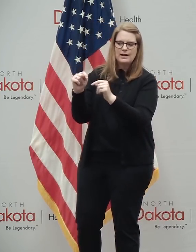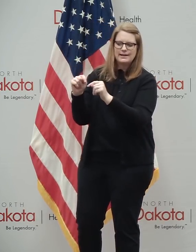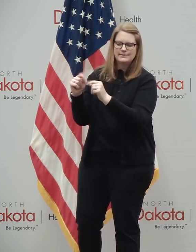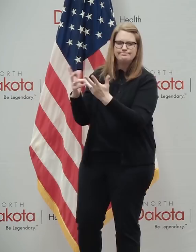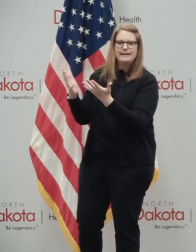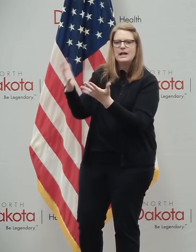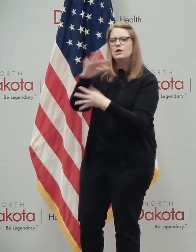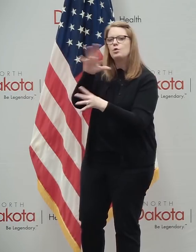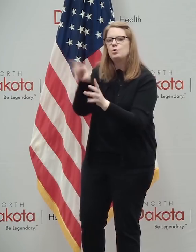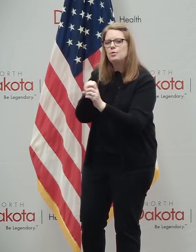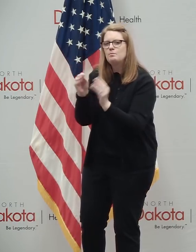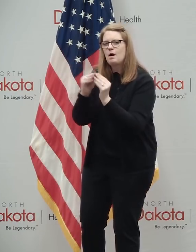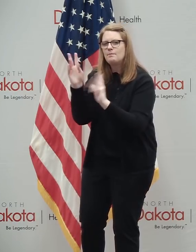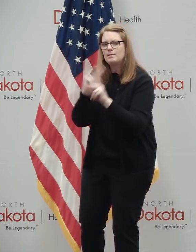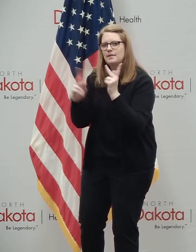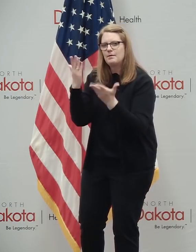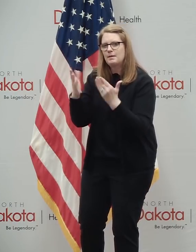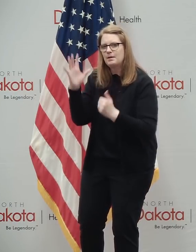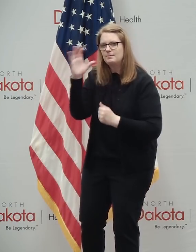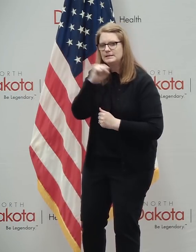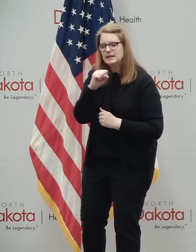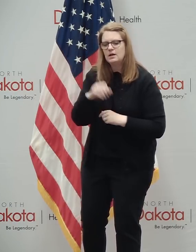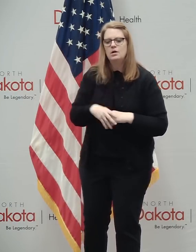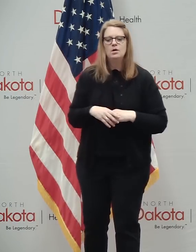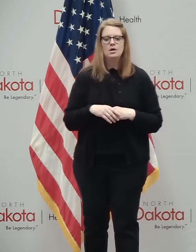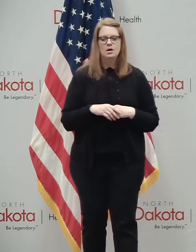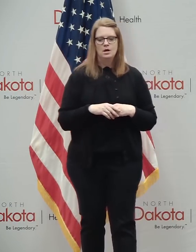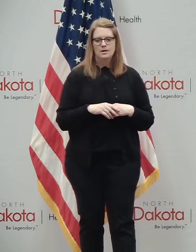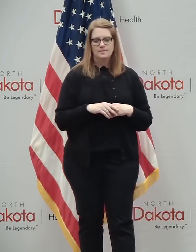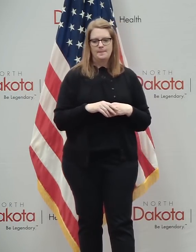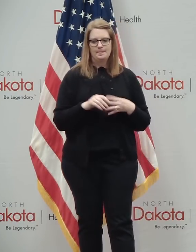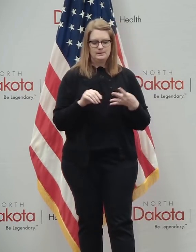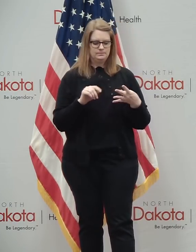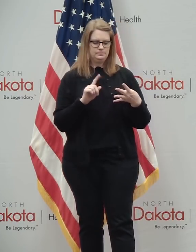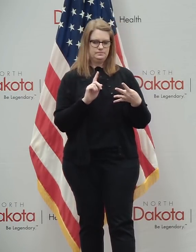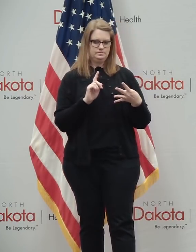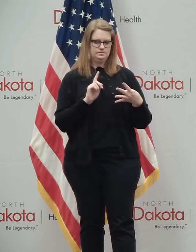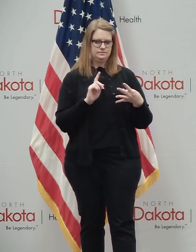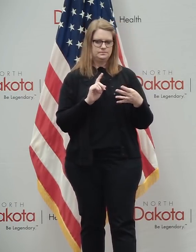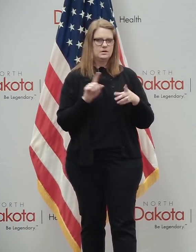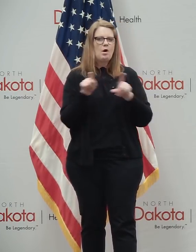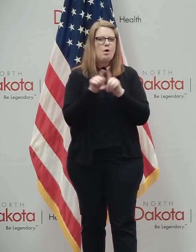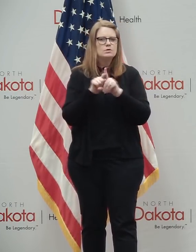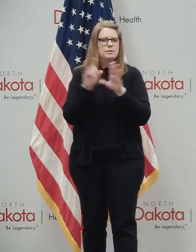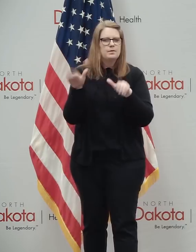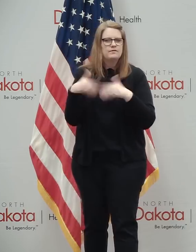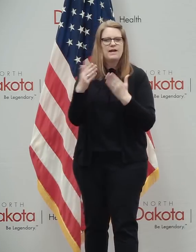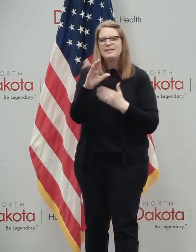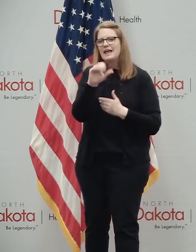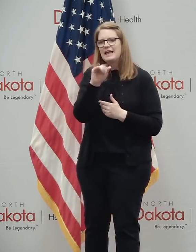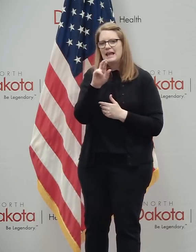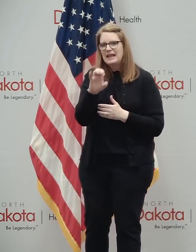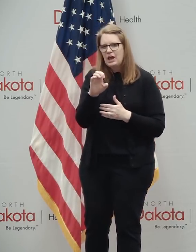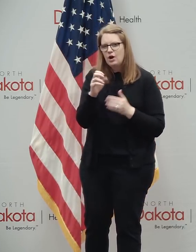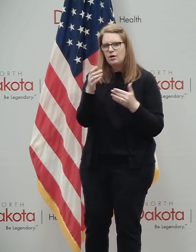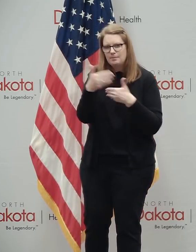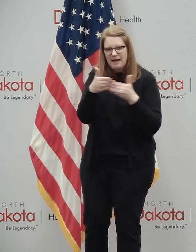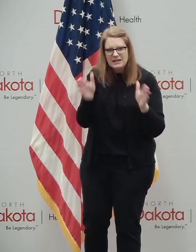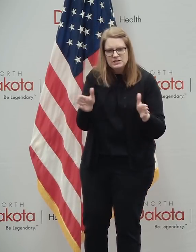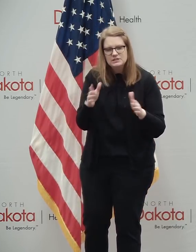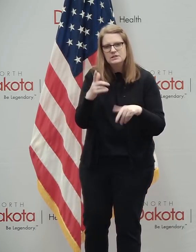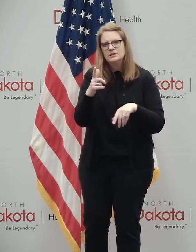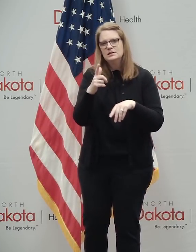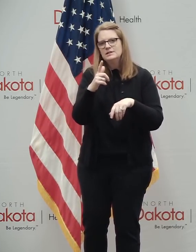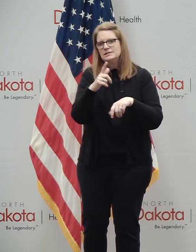that we might have been missing. We also are going to be working to provide care packages, if you will, to long-term care staff and